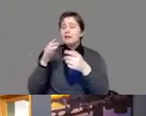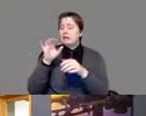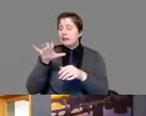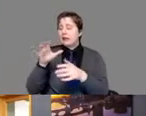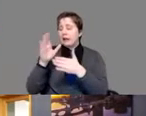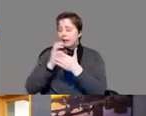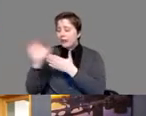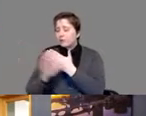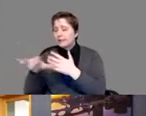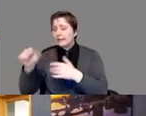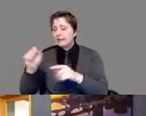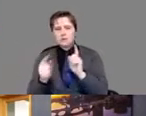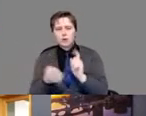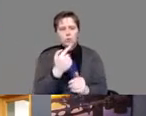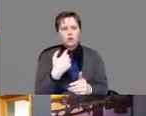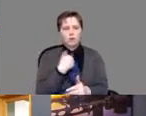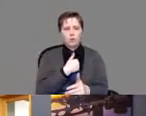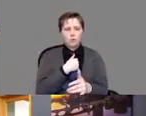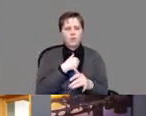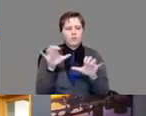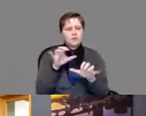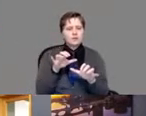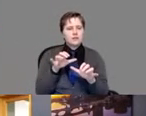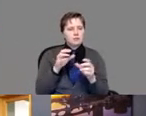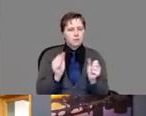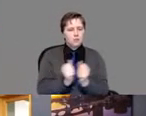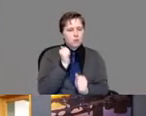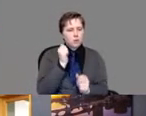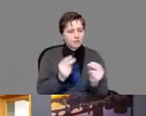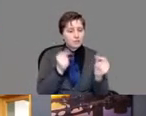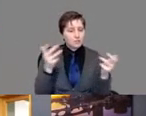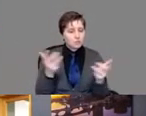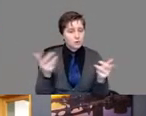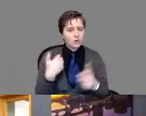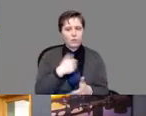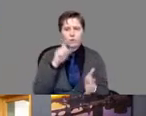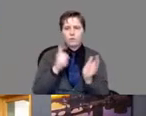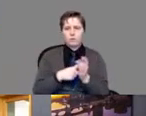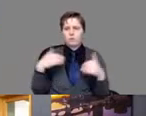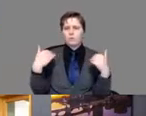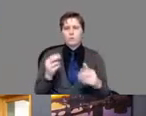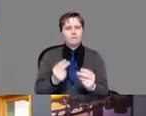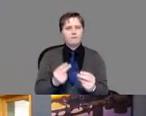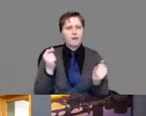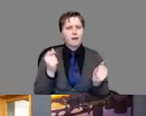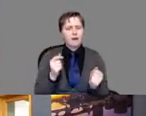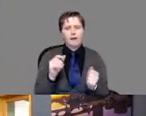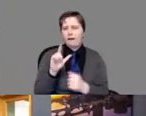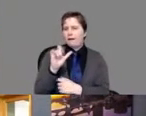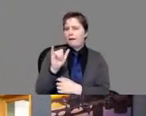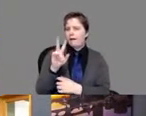think the thing that where we mobilized the quickest, we recognized quickly that live